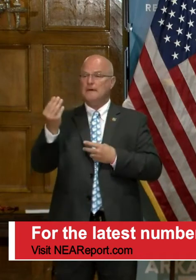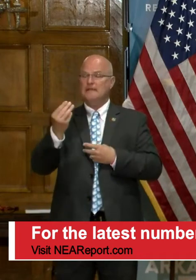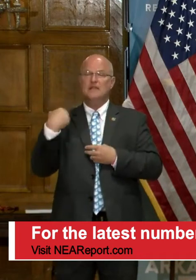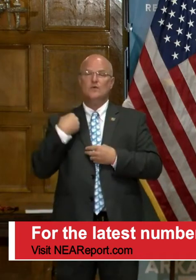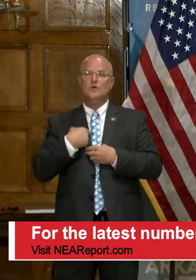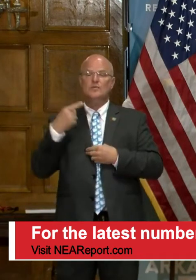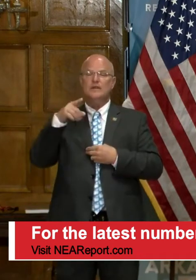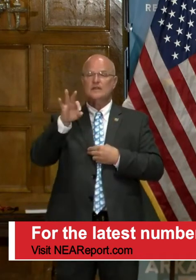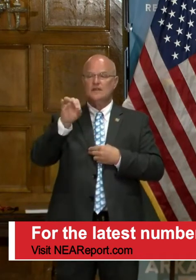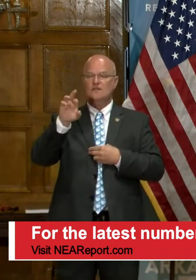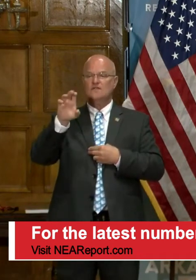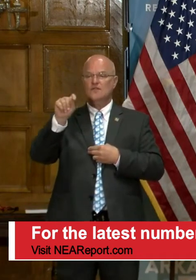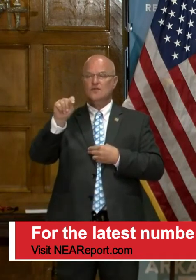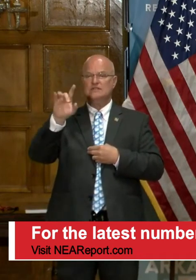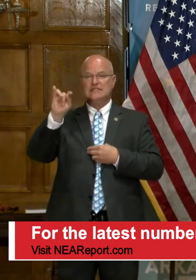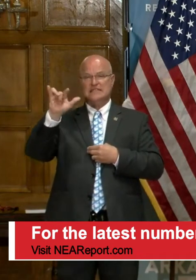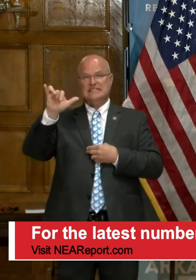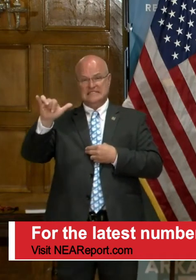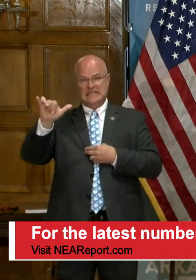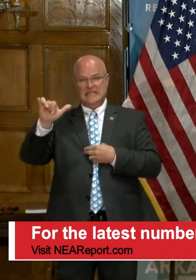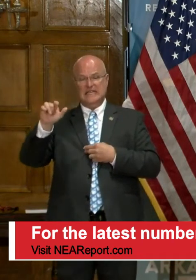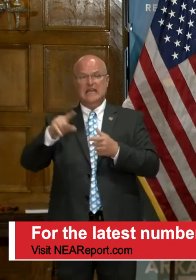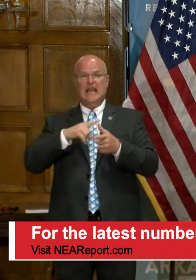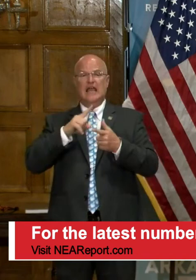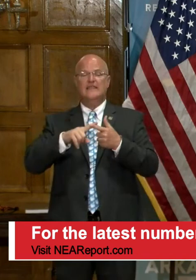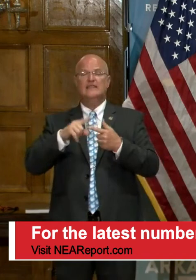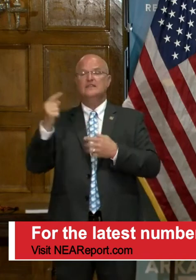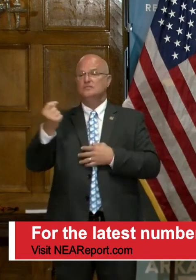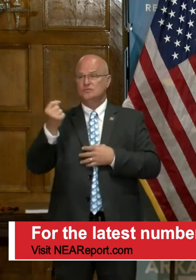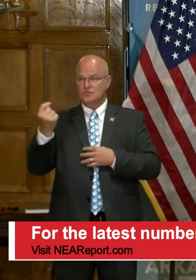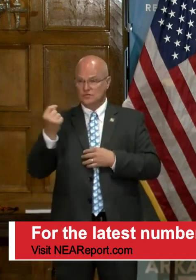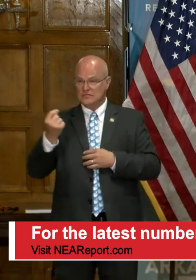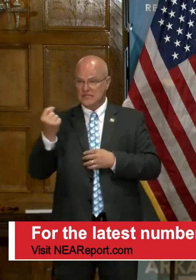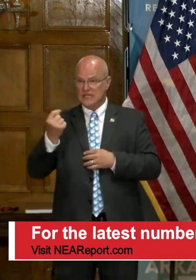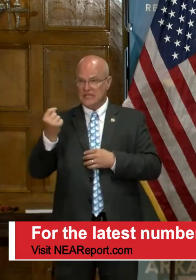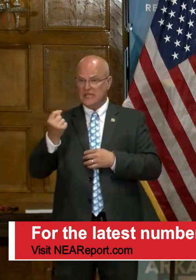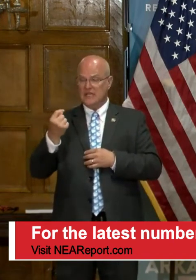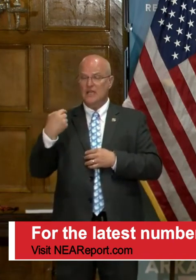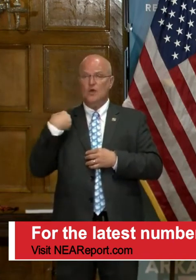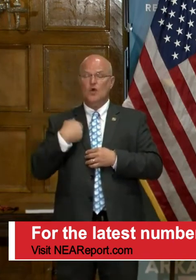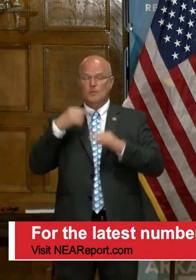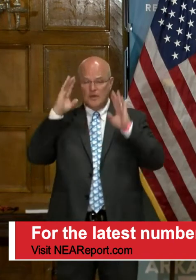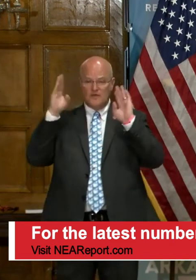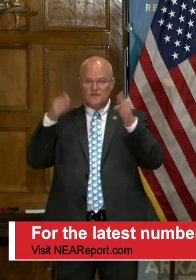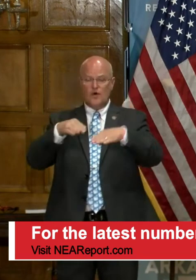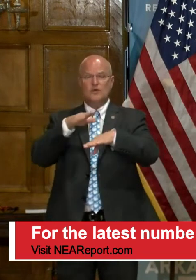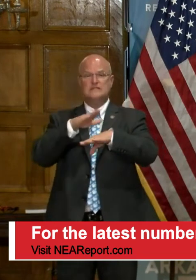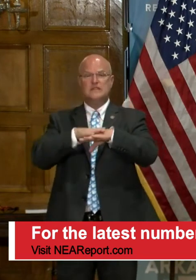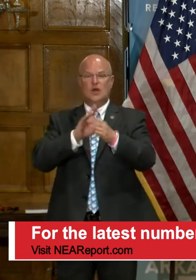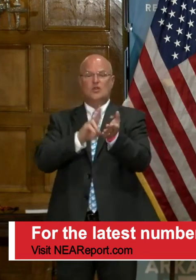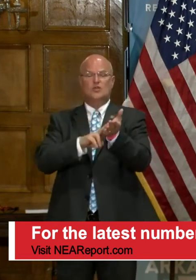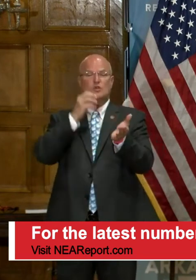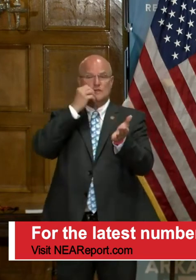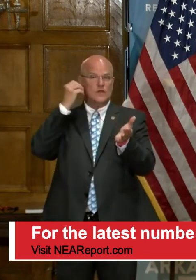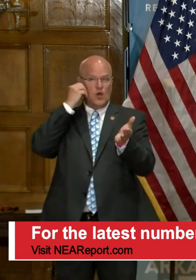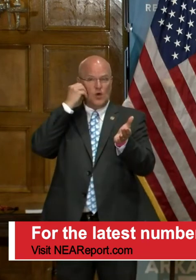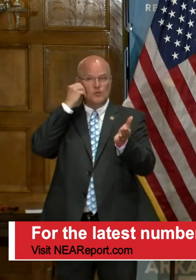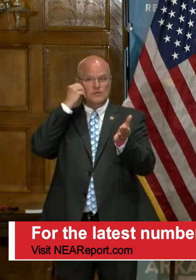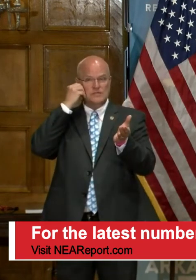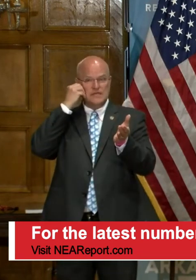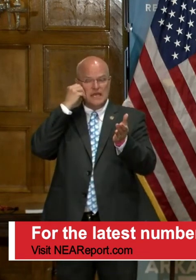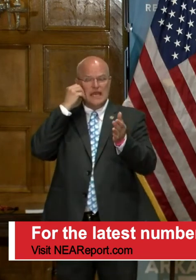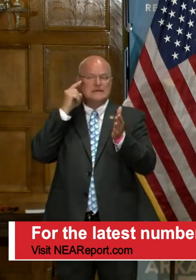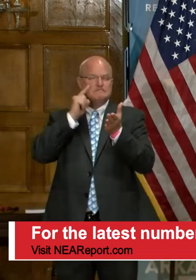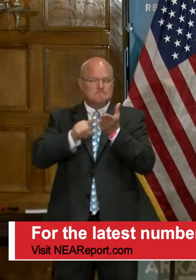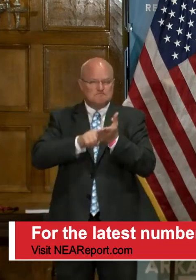we'll be in Forest City, and then Tuesday we will be focusing on nursing homes and